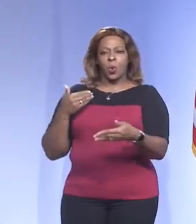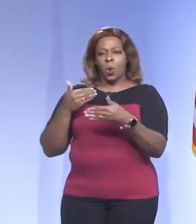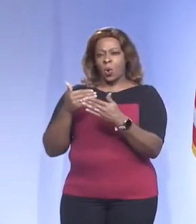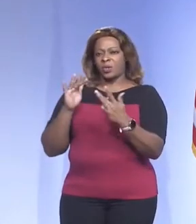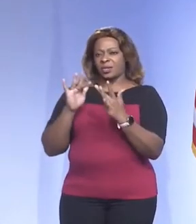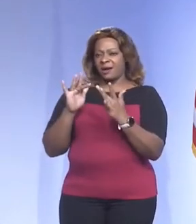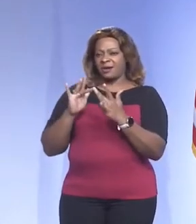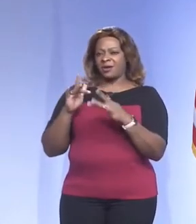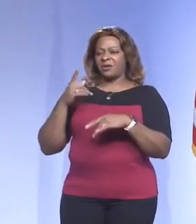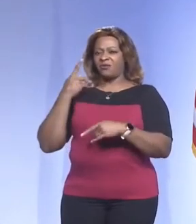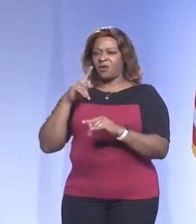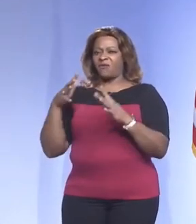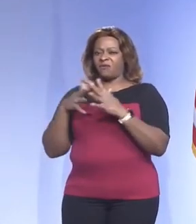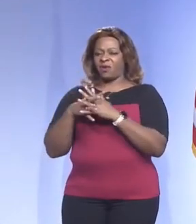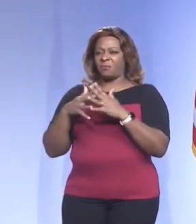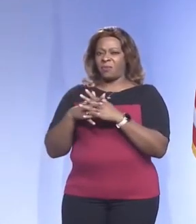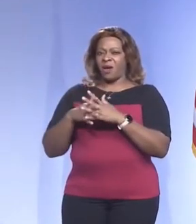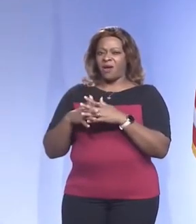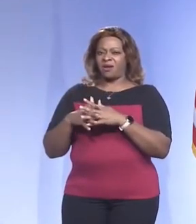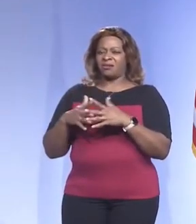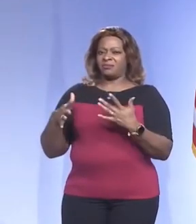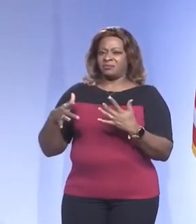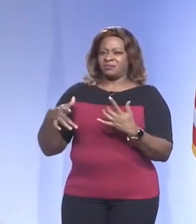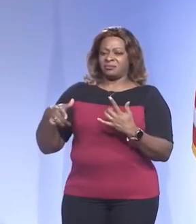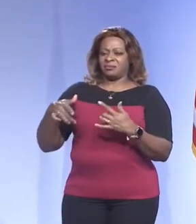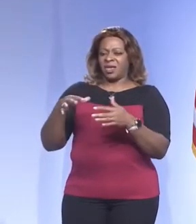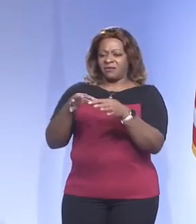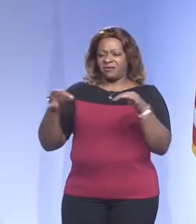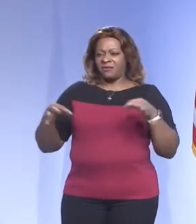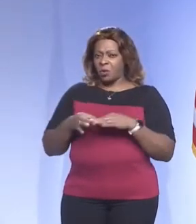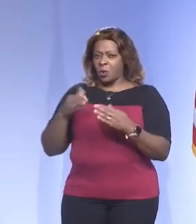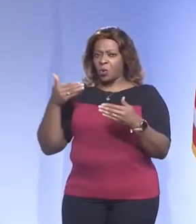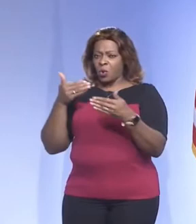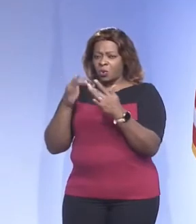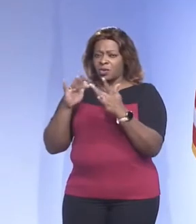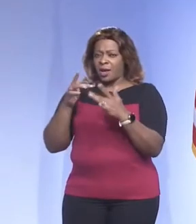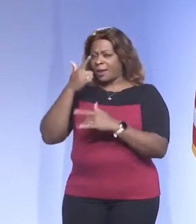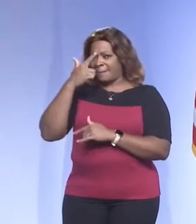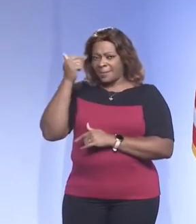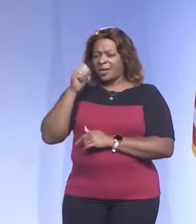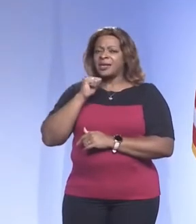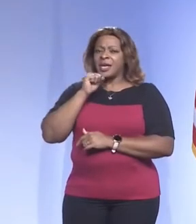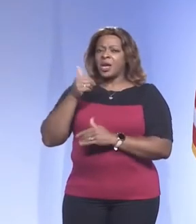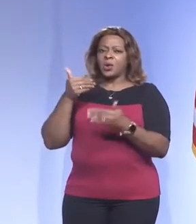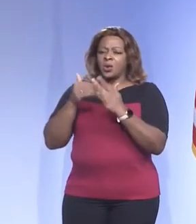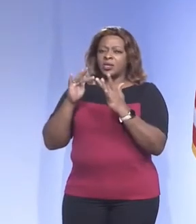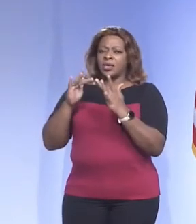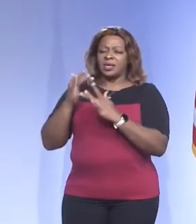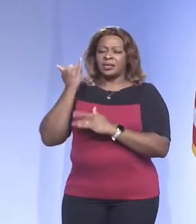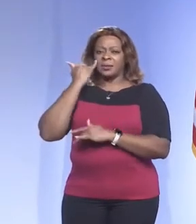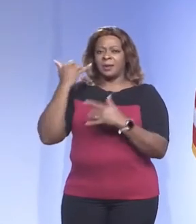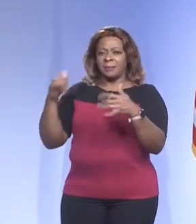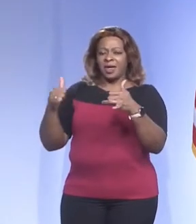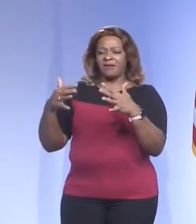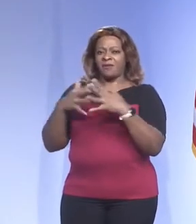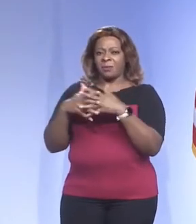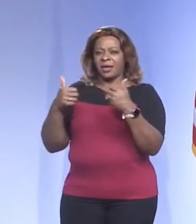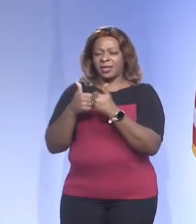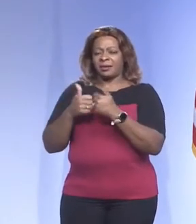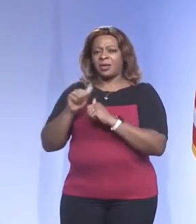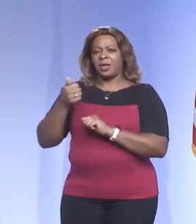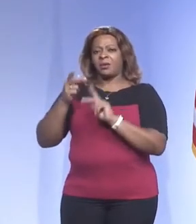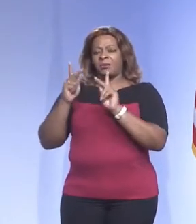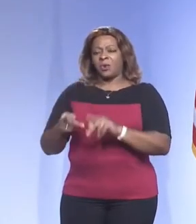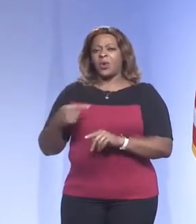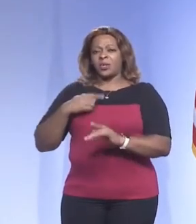contact on a football field? Are you necessarily a close contact because you're not a close contact just because you played a football game with someone that